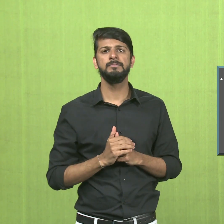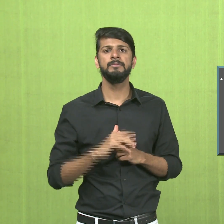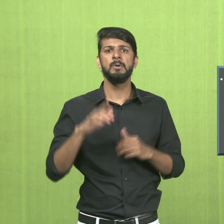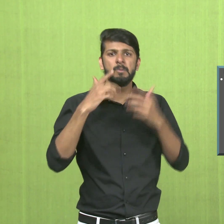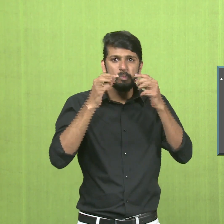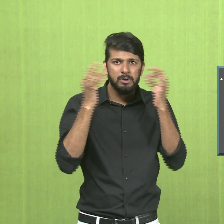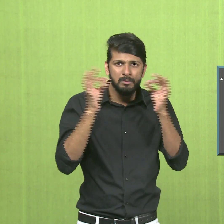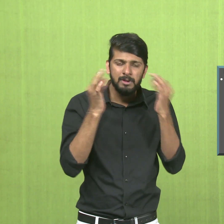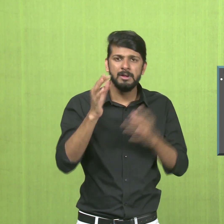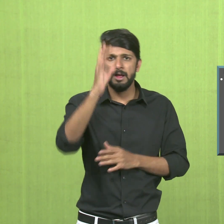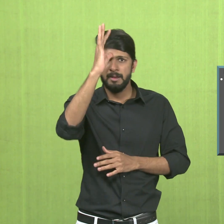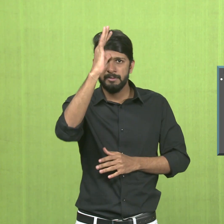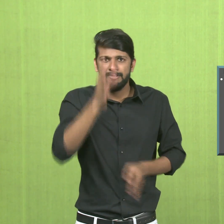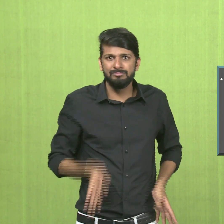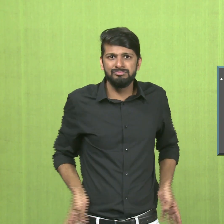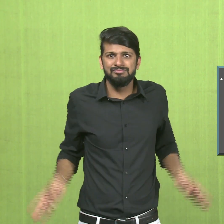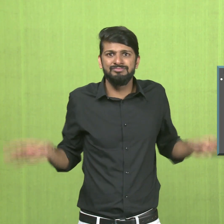the cat, peacock,